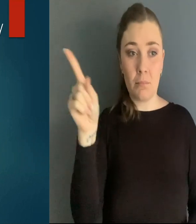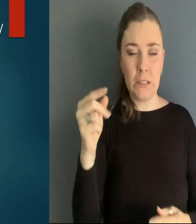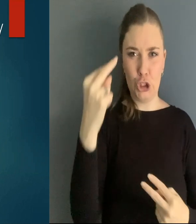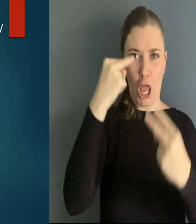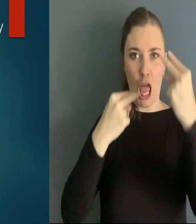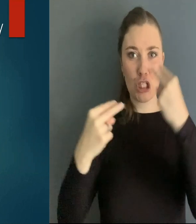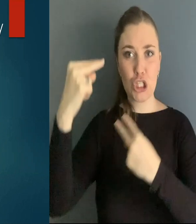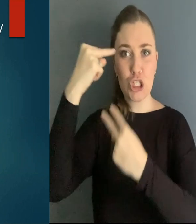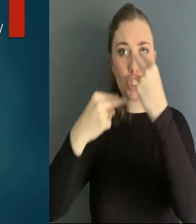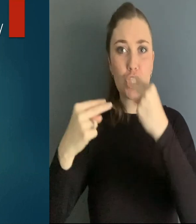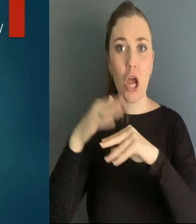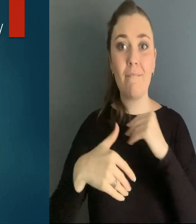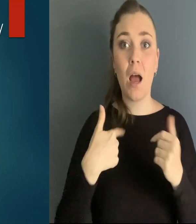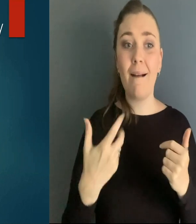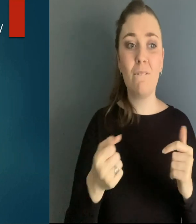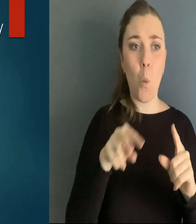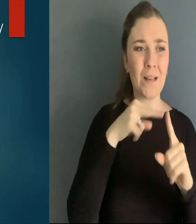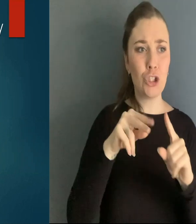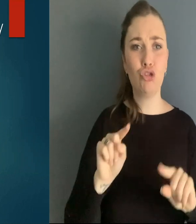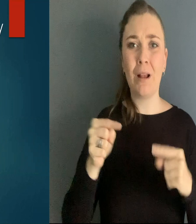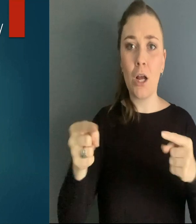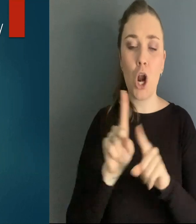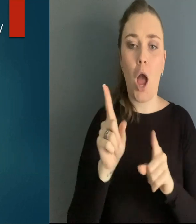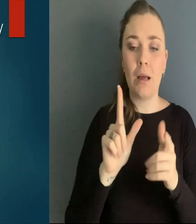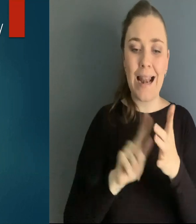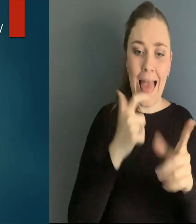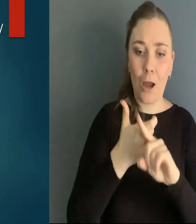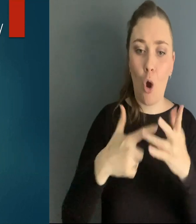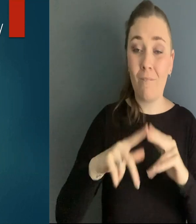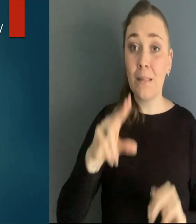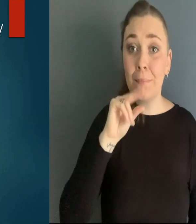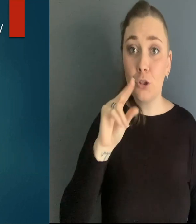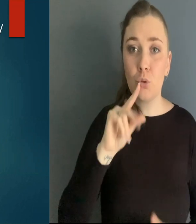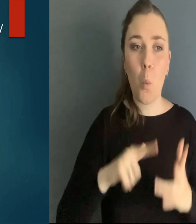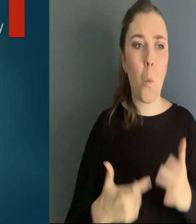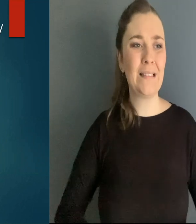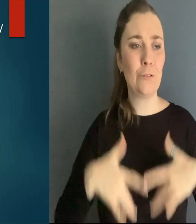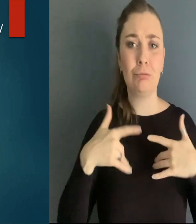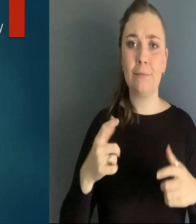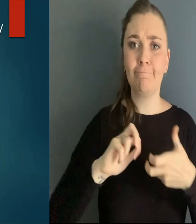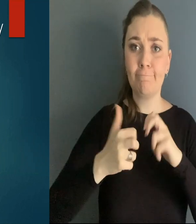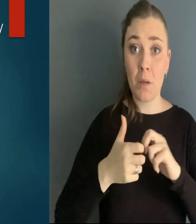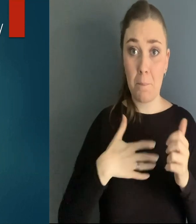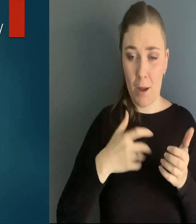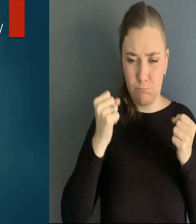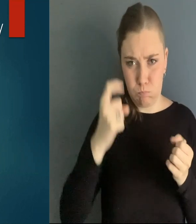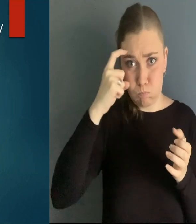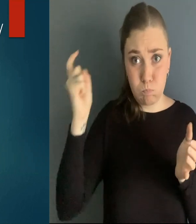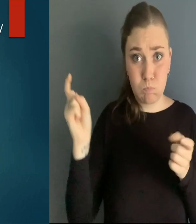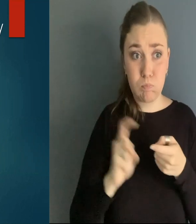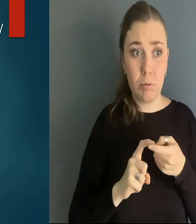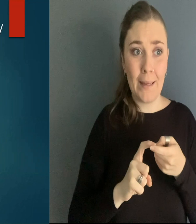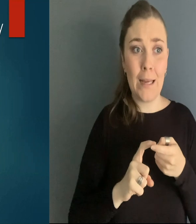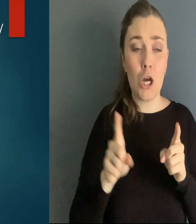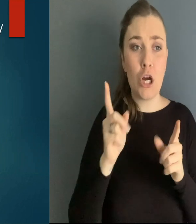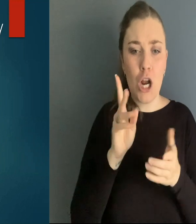me on the basis of my artistic challenges like lack of speech and sensory issues my obsessive rituals like hand flapping